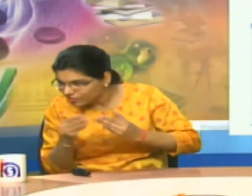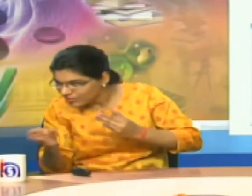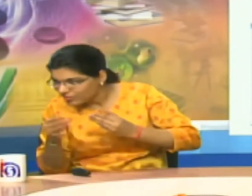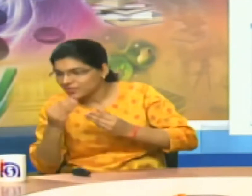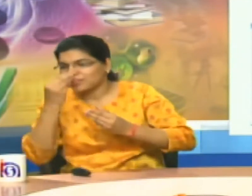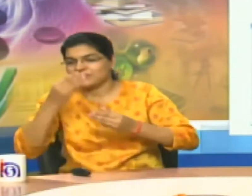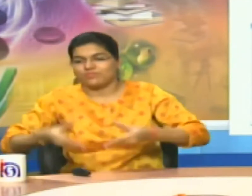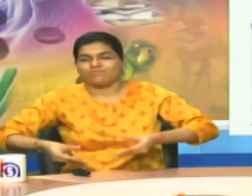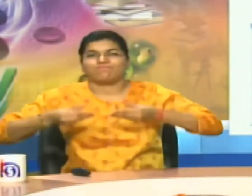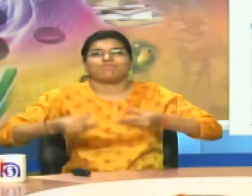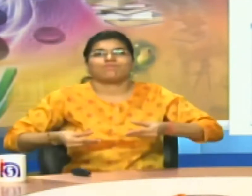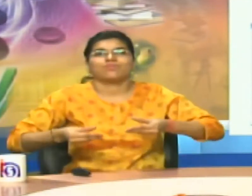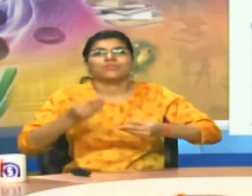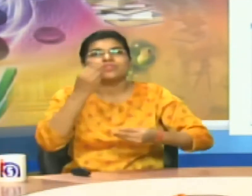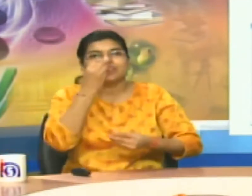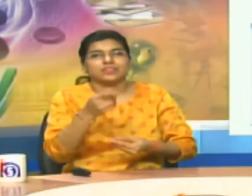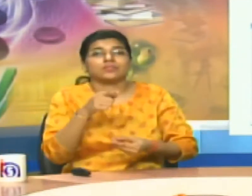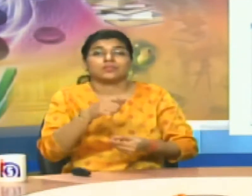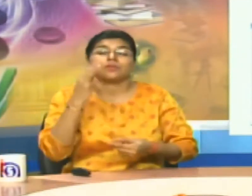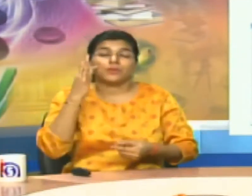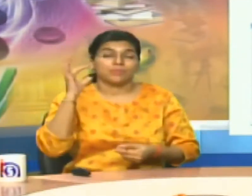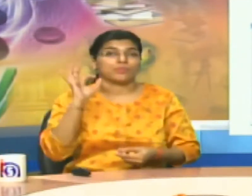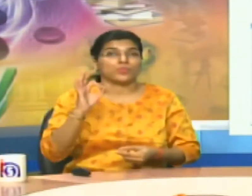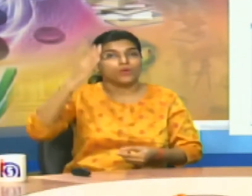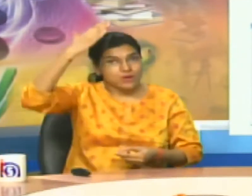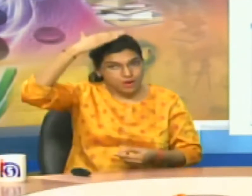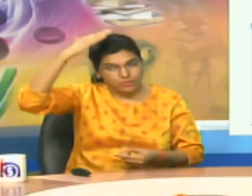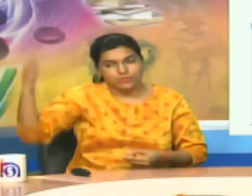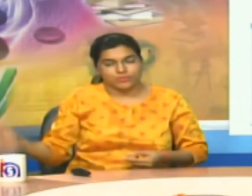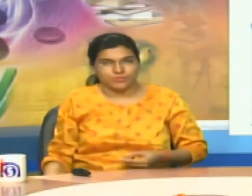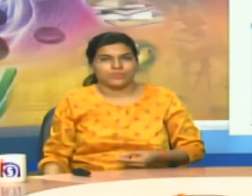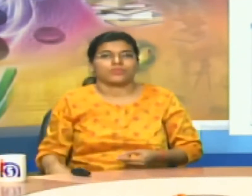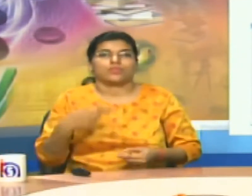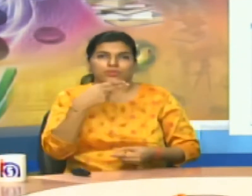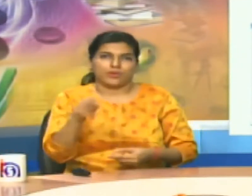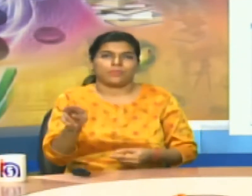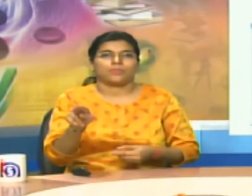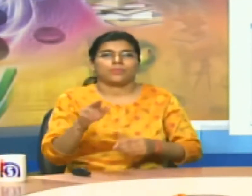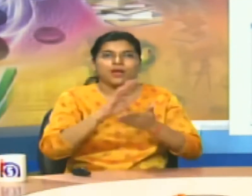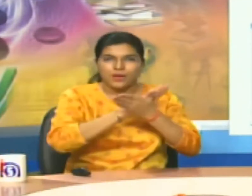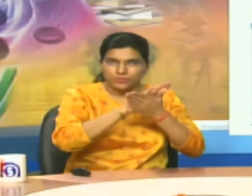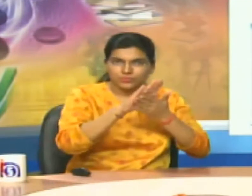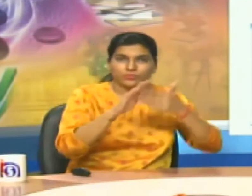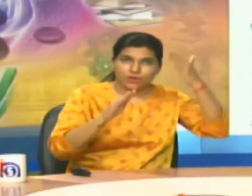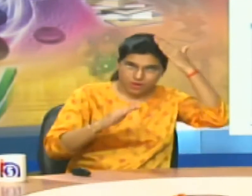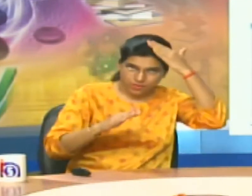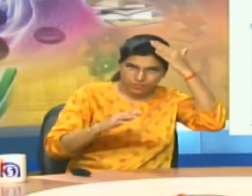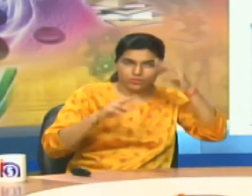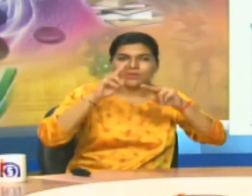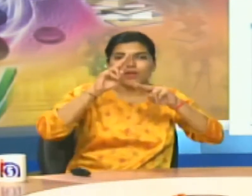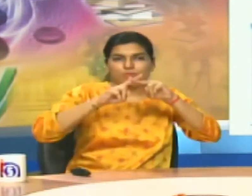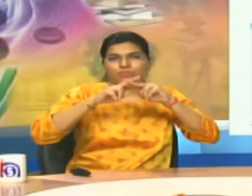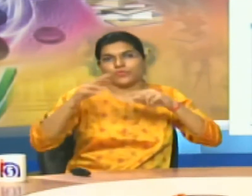the print and it will be easy for us. So, header and footer is